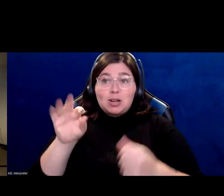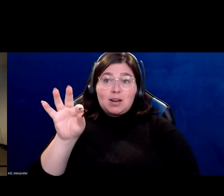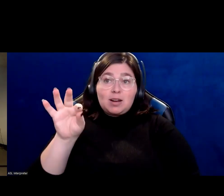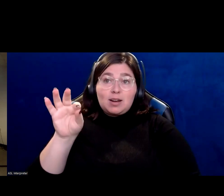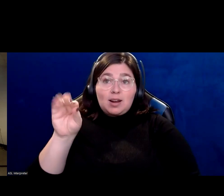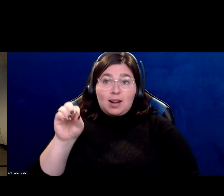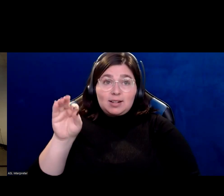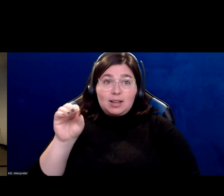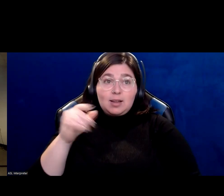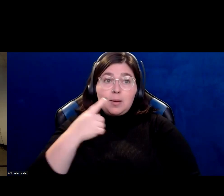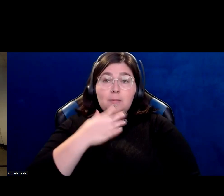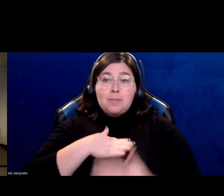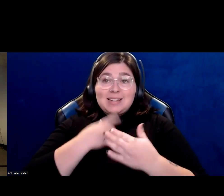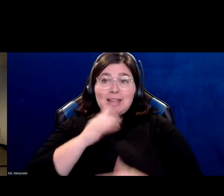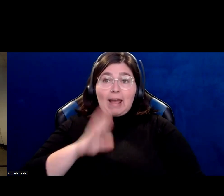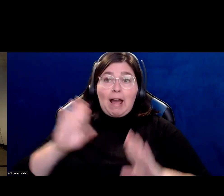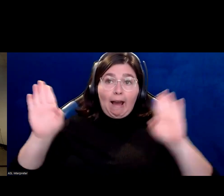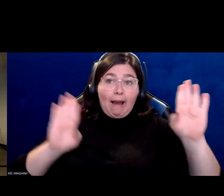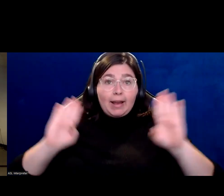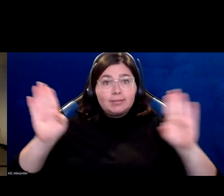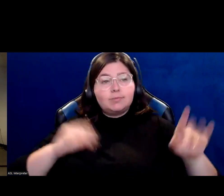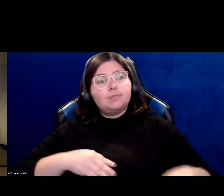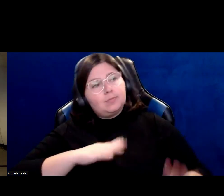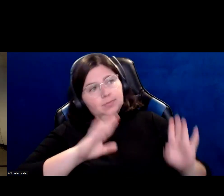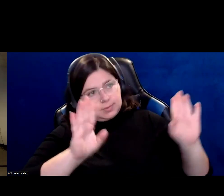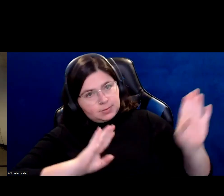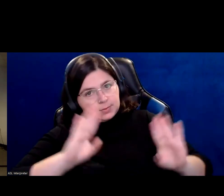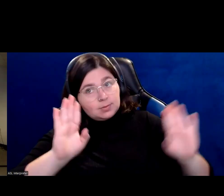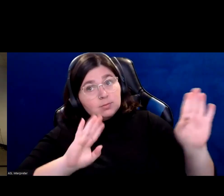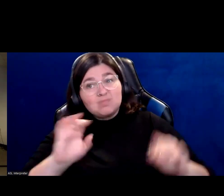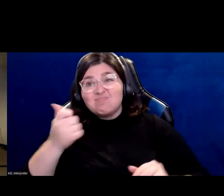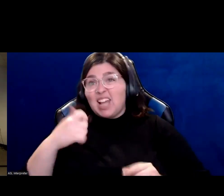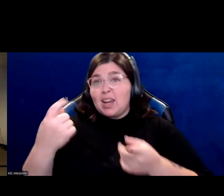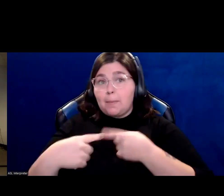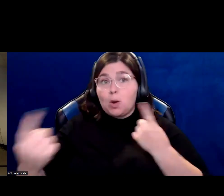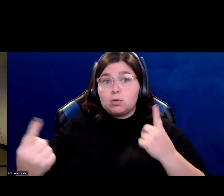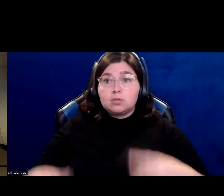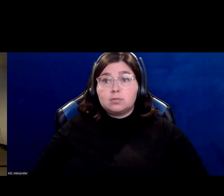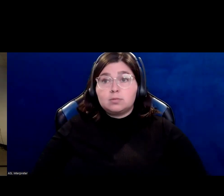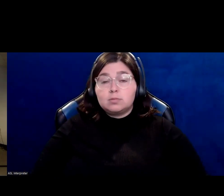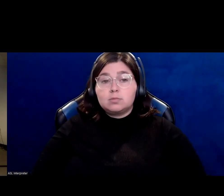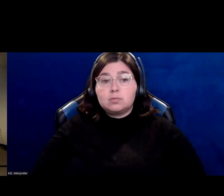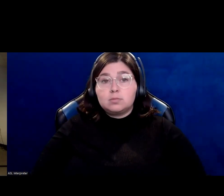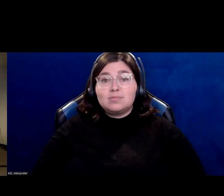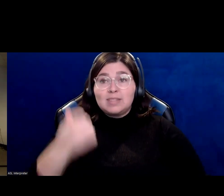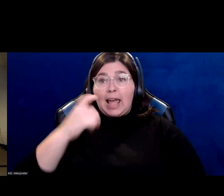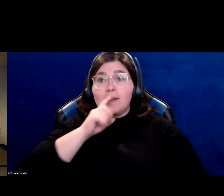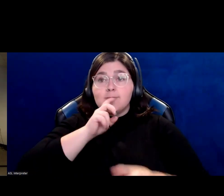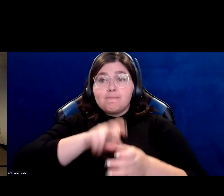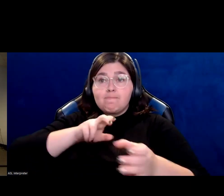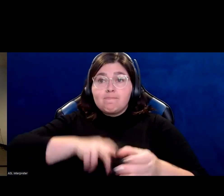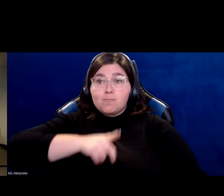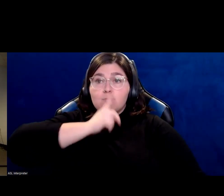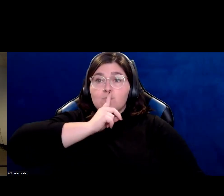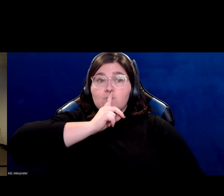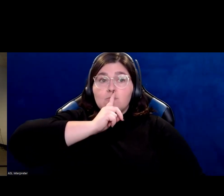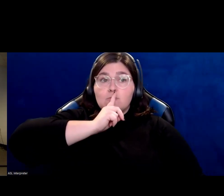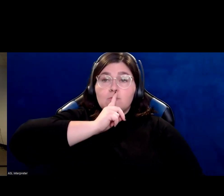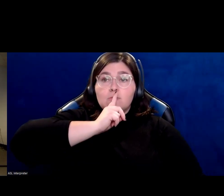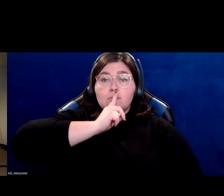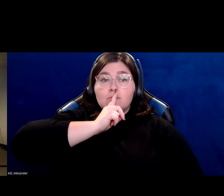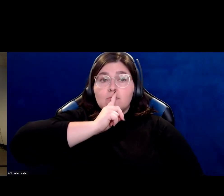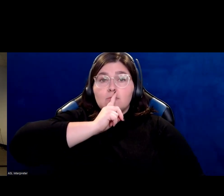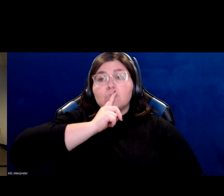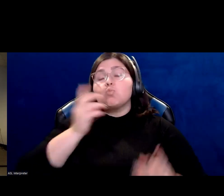please indicate by saying aye. Aye. Aye. Are there any opposed? Any abstentions? All